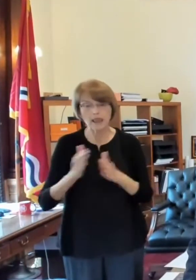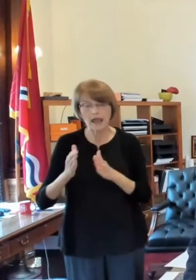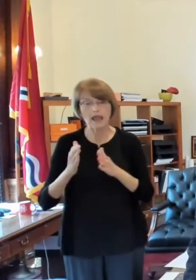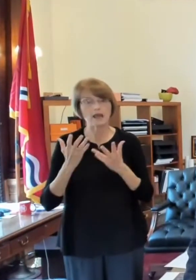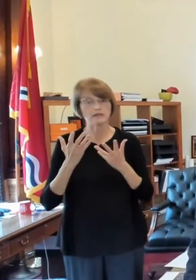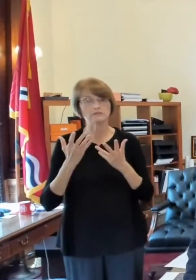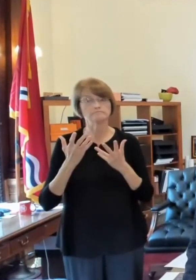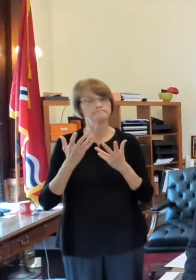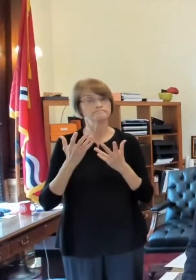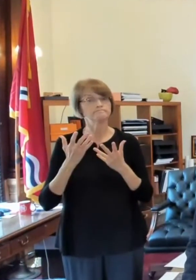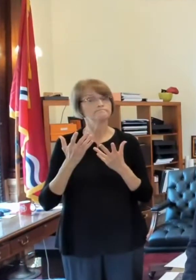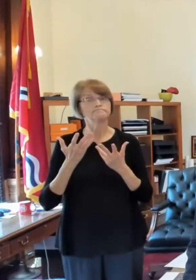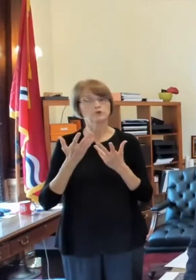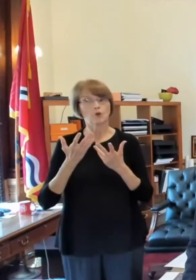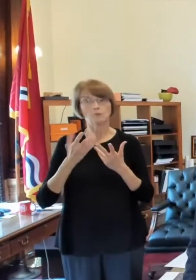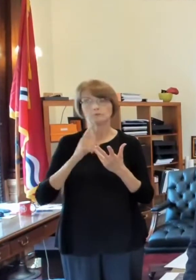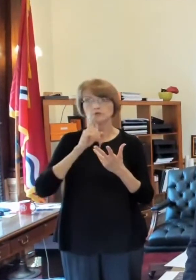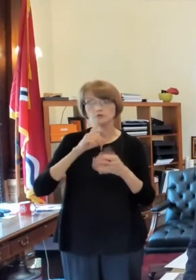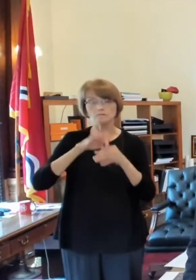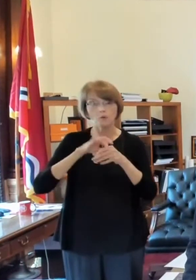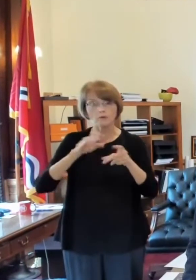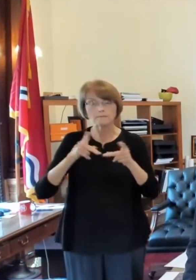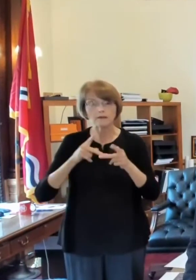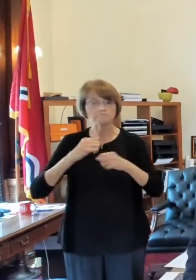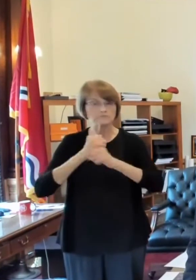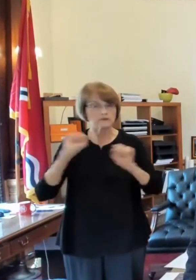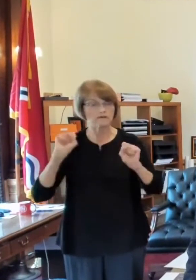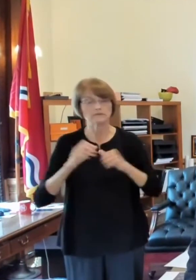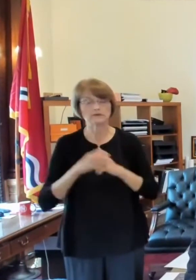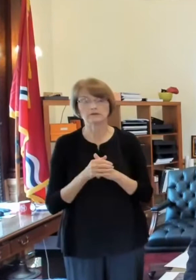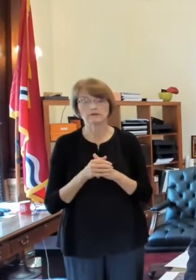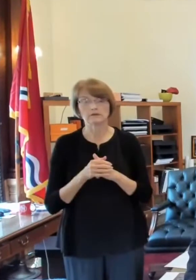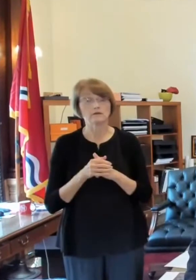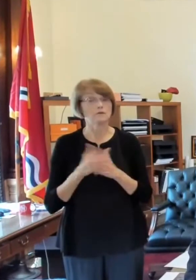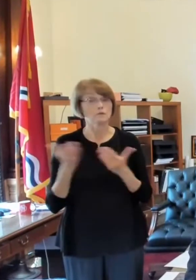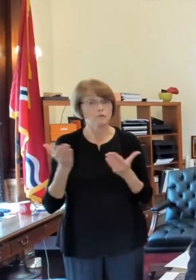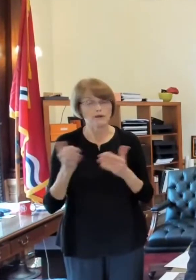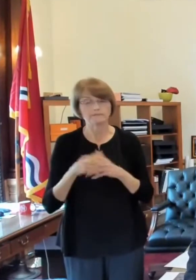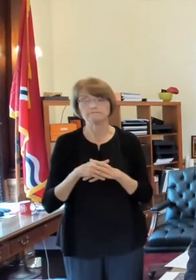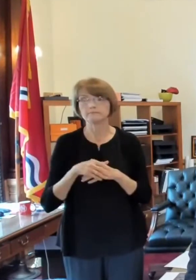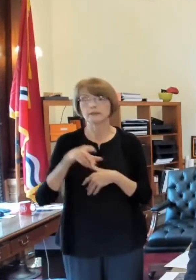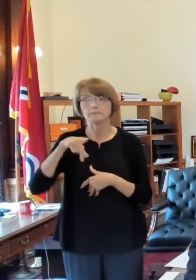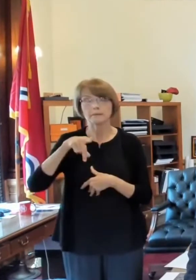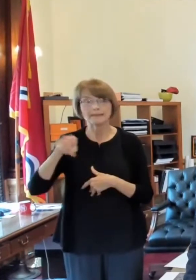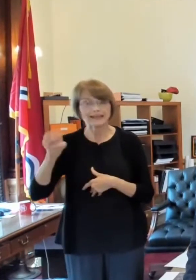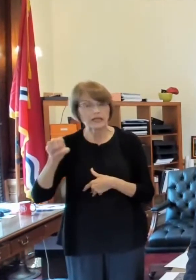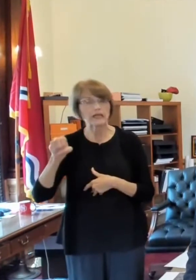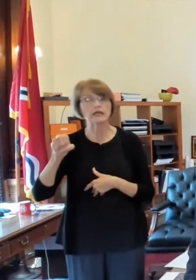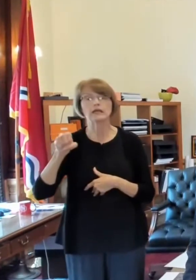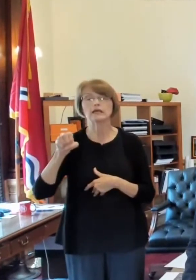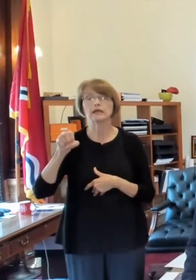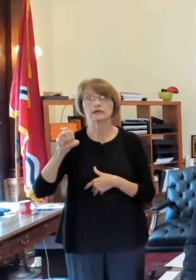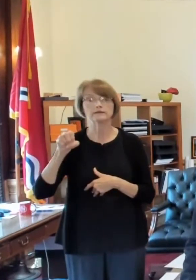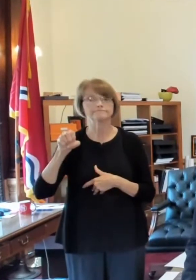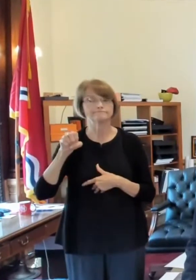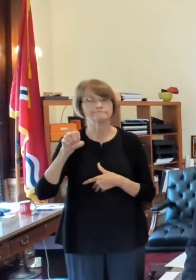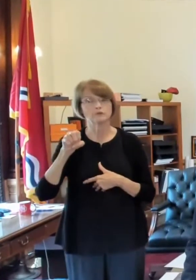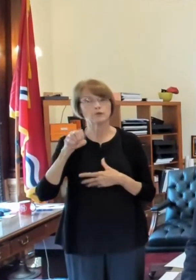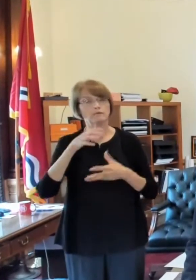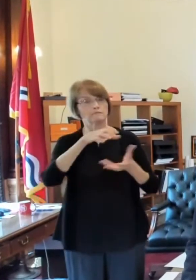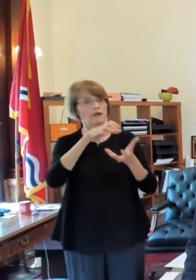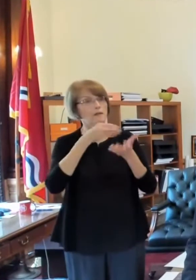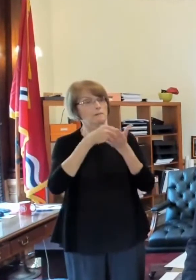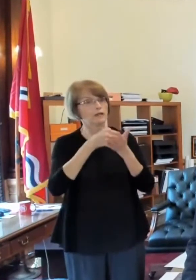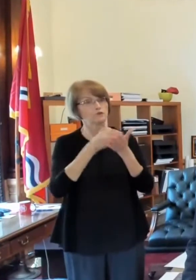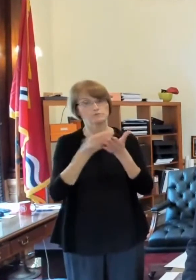voting space. For example, there's been numerous PPE items that we have purchased through grant money, such as